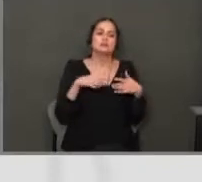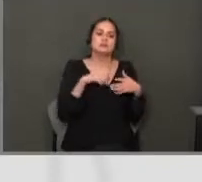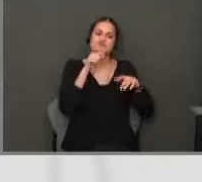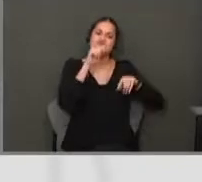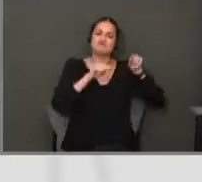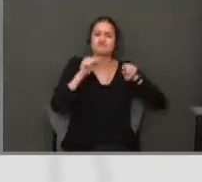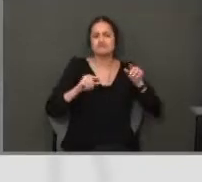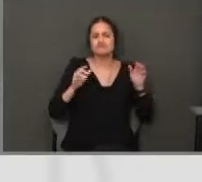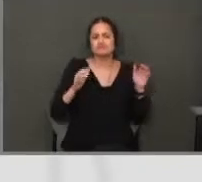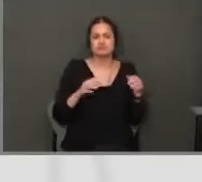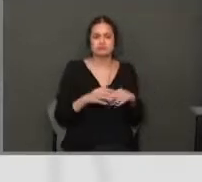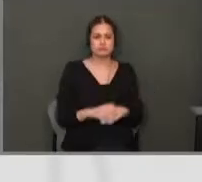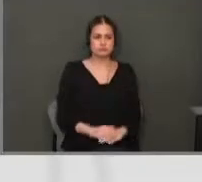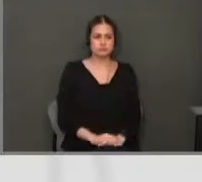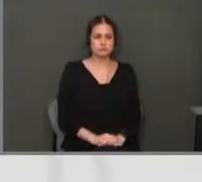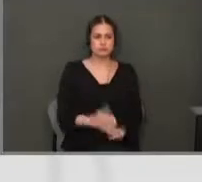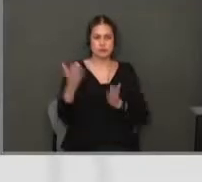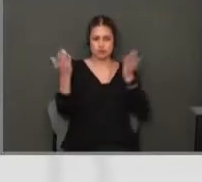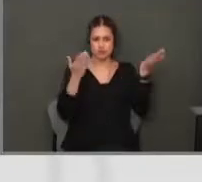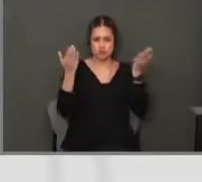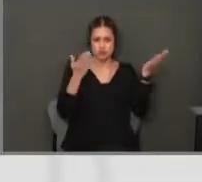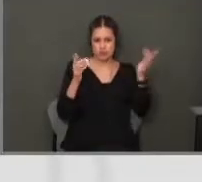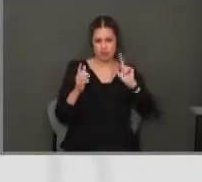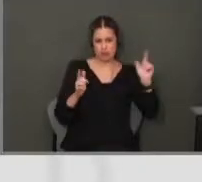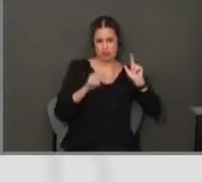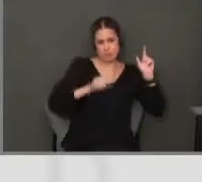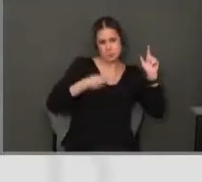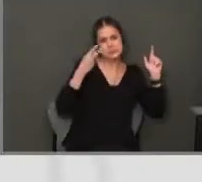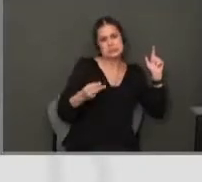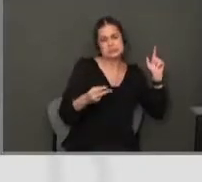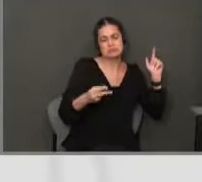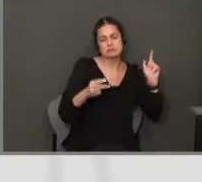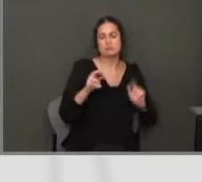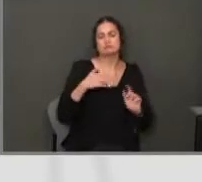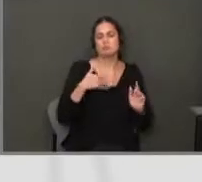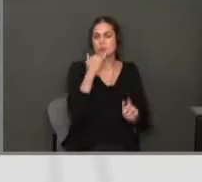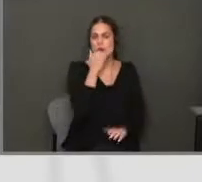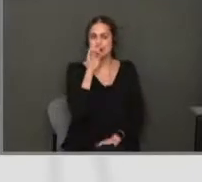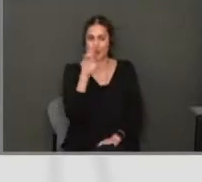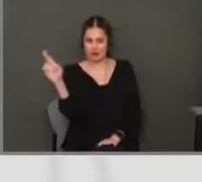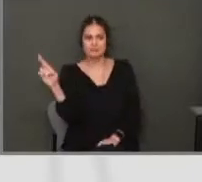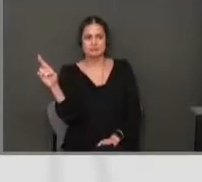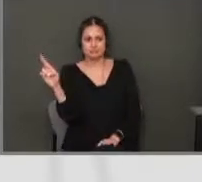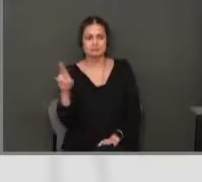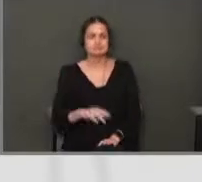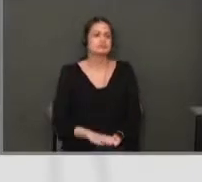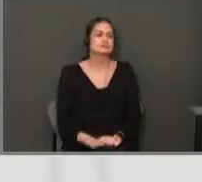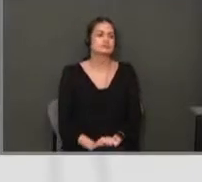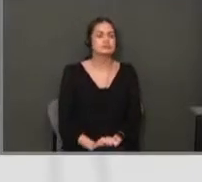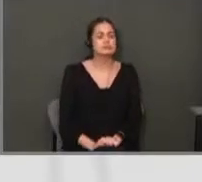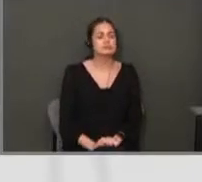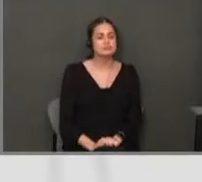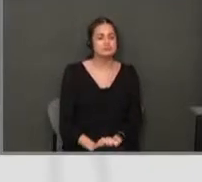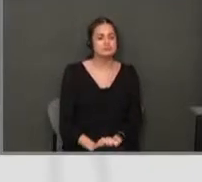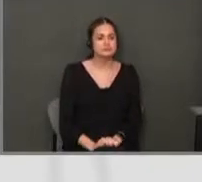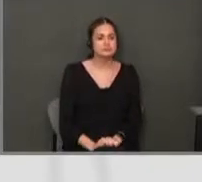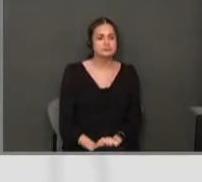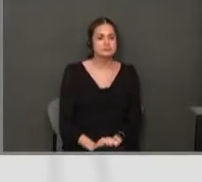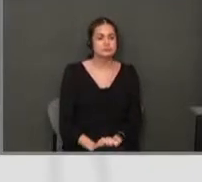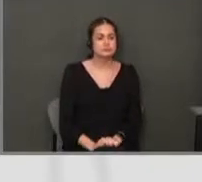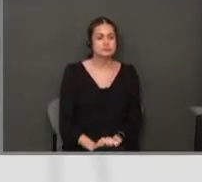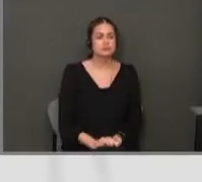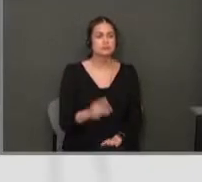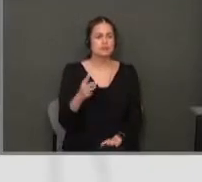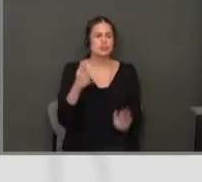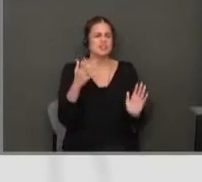multitude of smaller efforts over to the left of to the right of the chart. I want